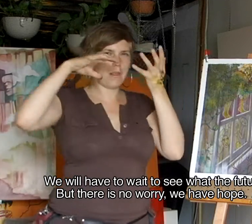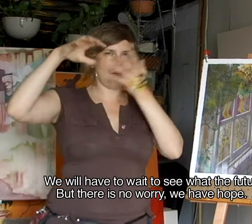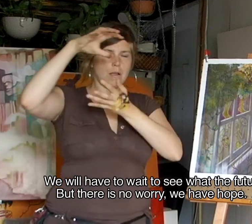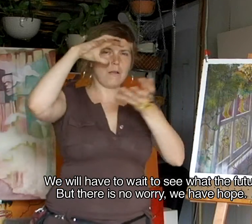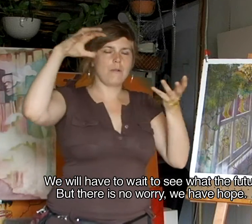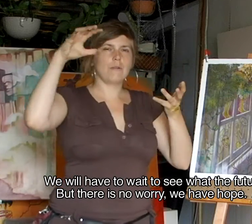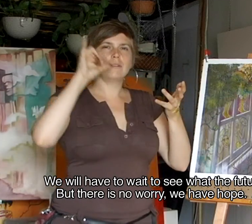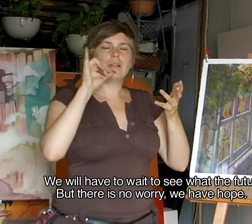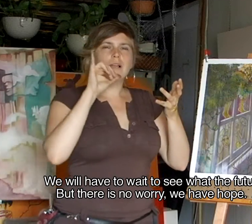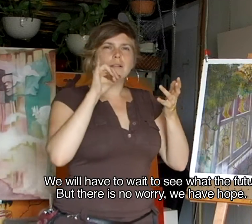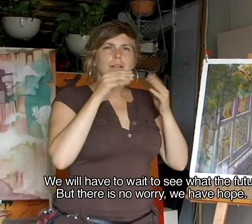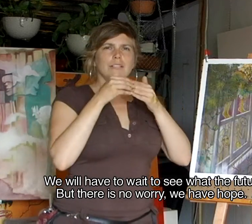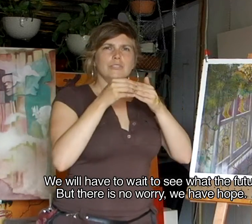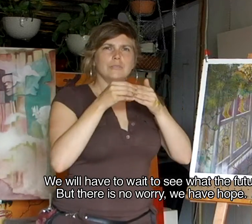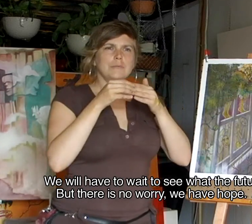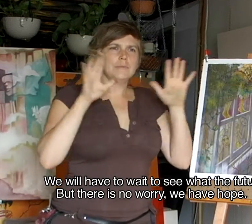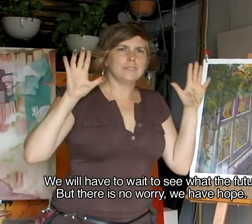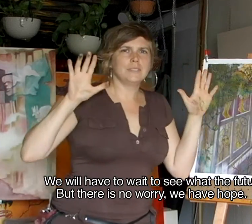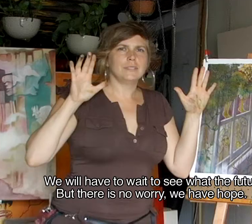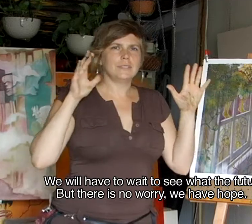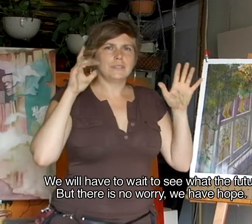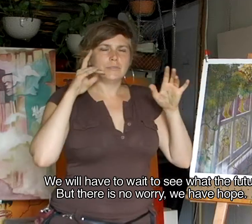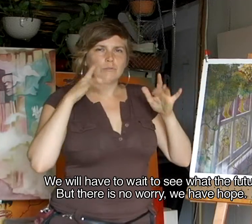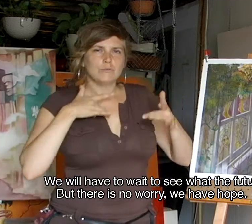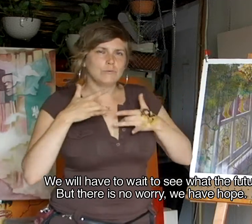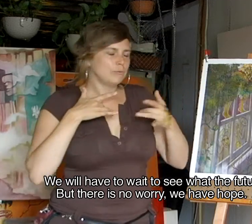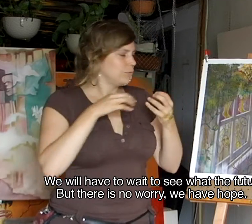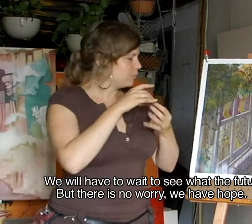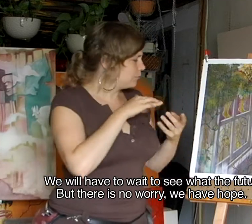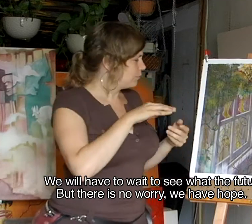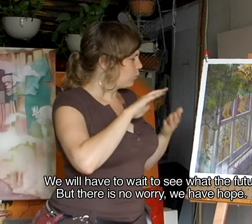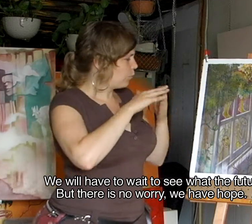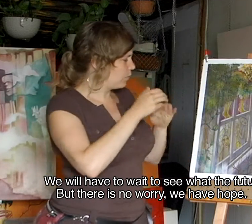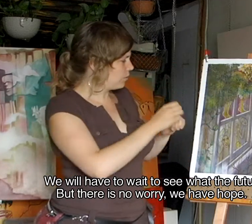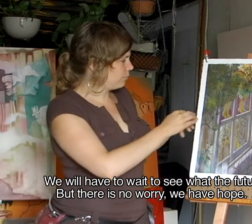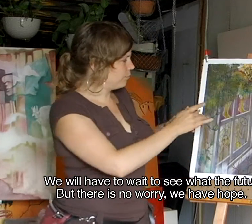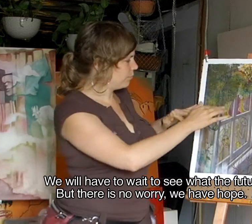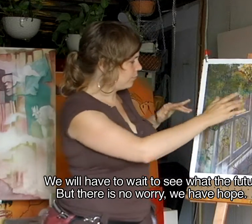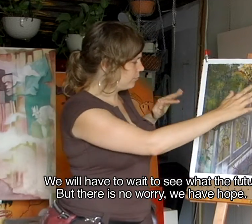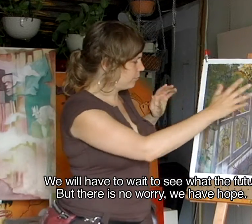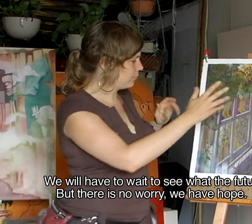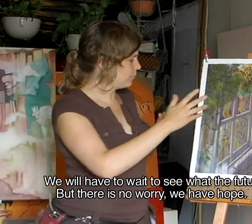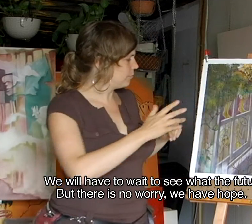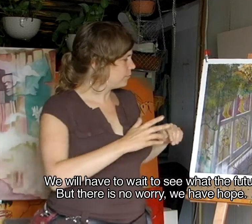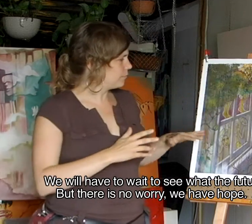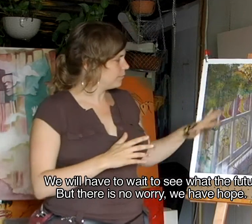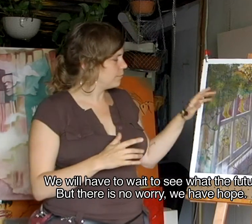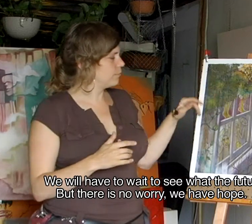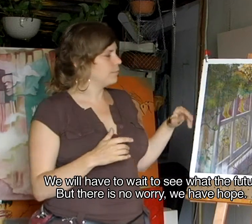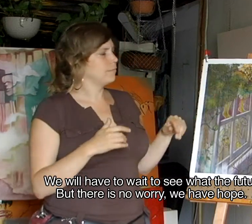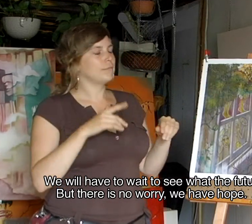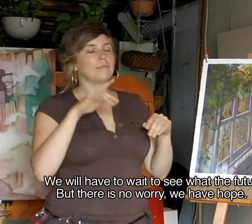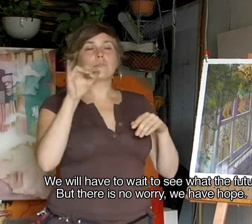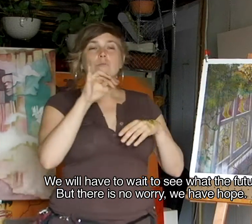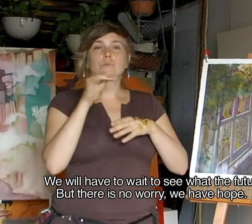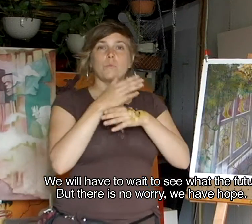the water flow past them. Although the timeline is pulled in different directions,